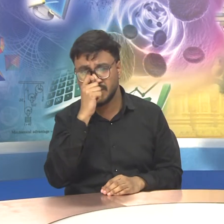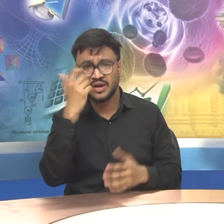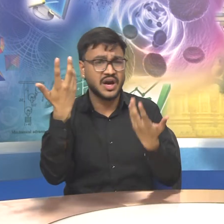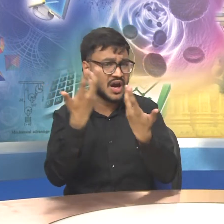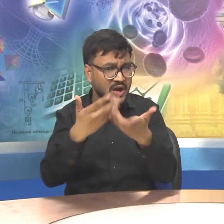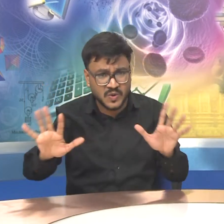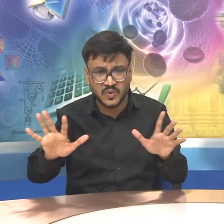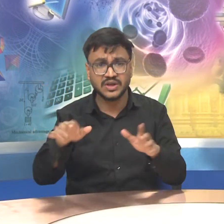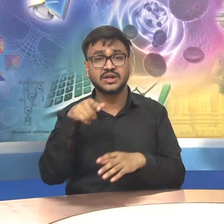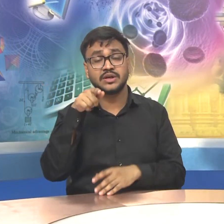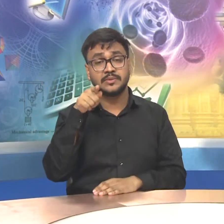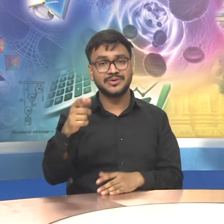Second,